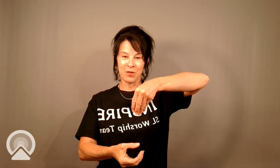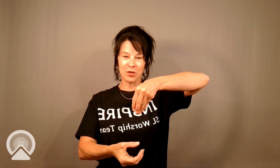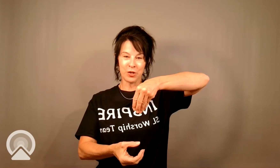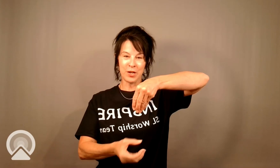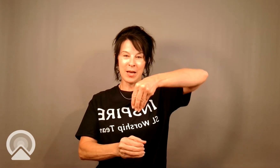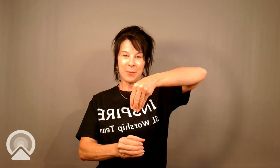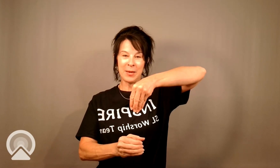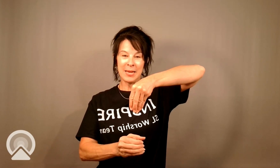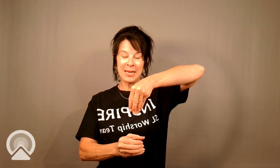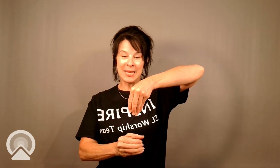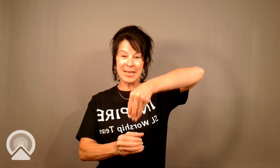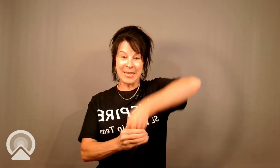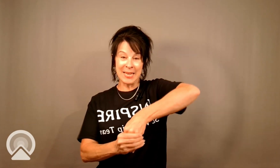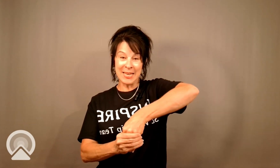your cup, in